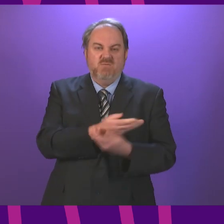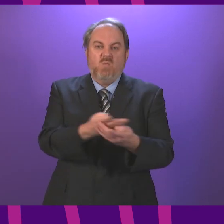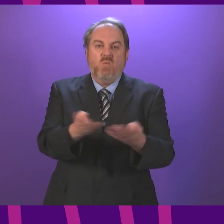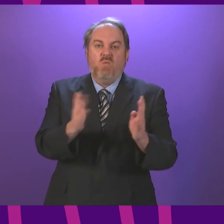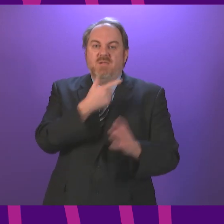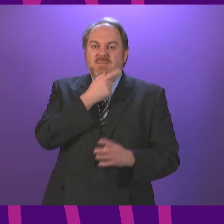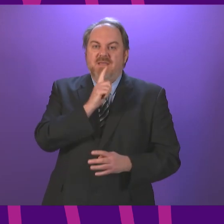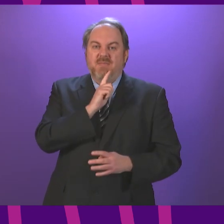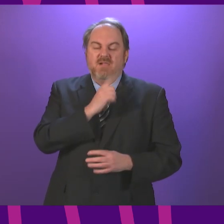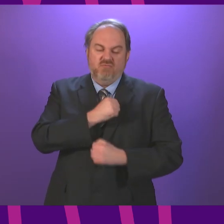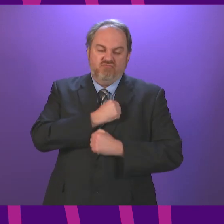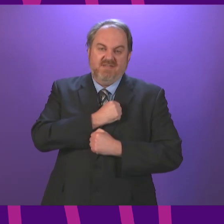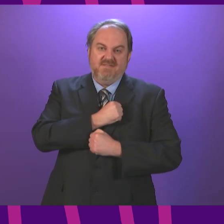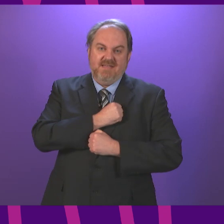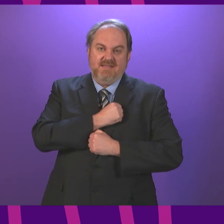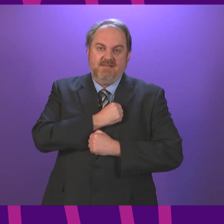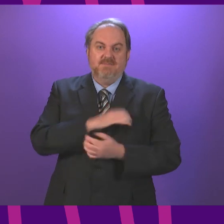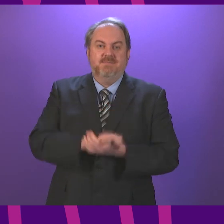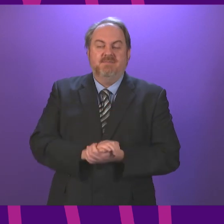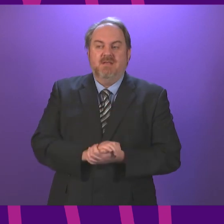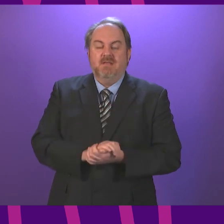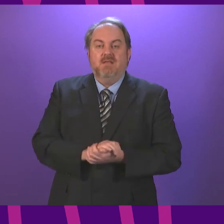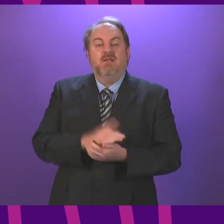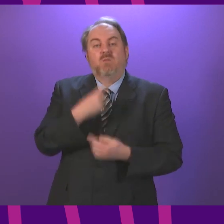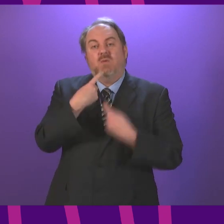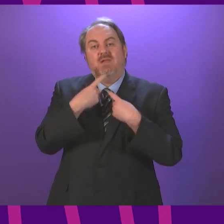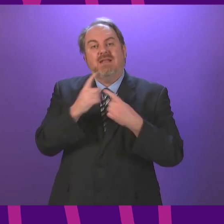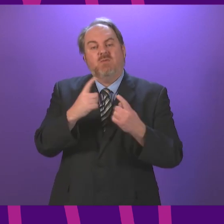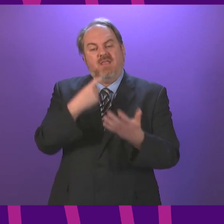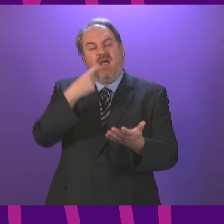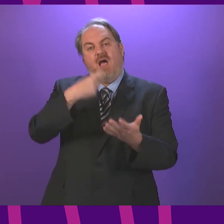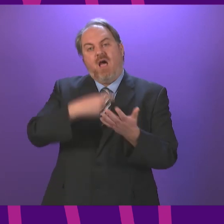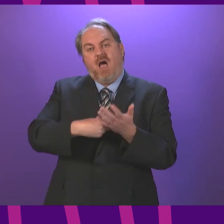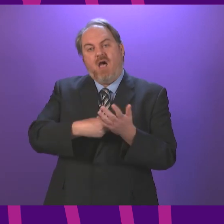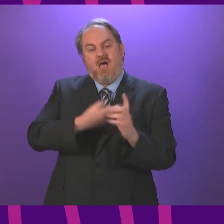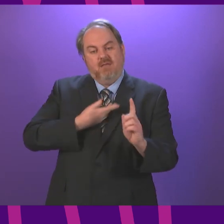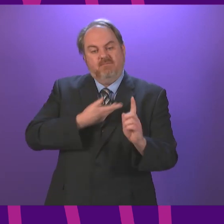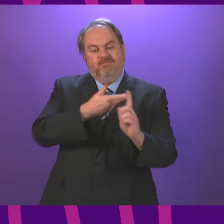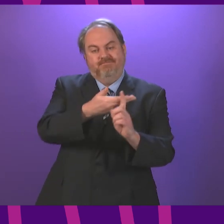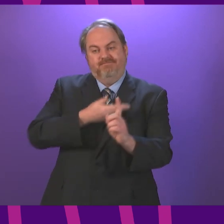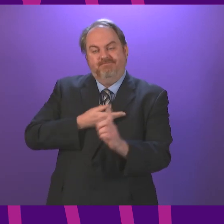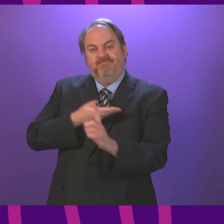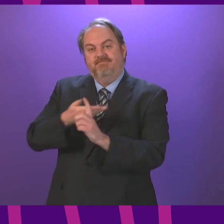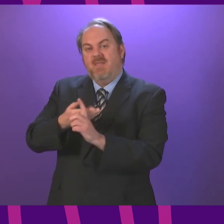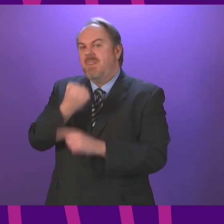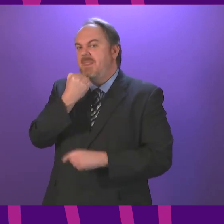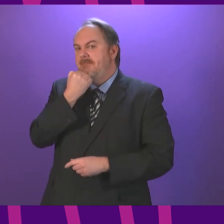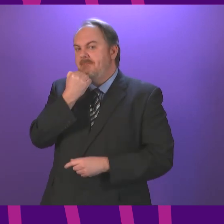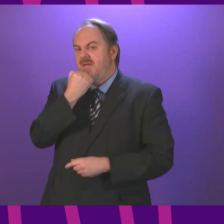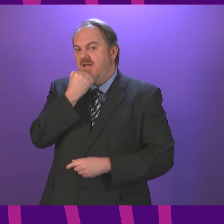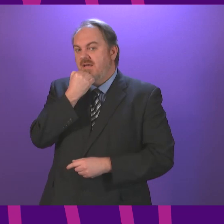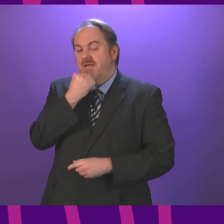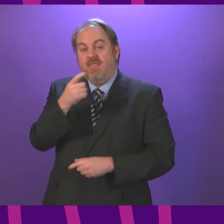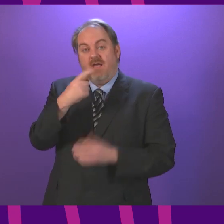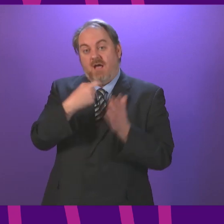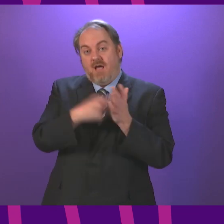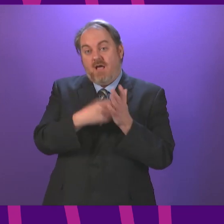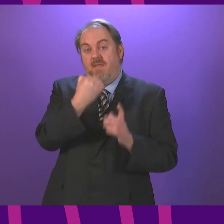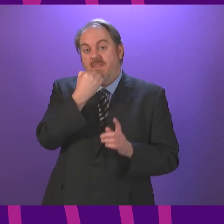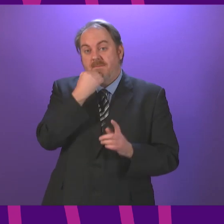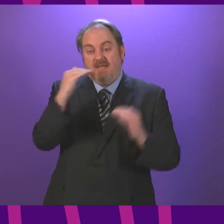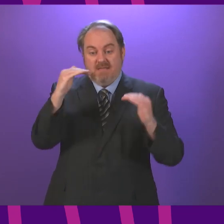We will also publish the latest estimate of the R number later today, and expect it to show again that the R number is